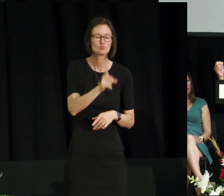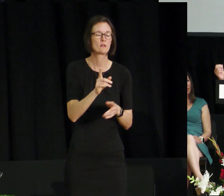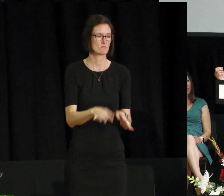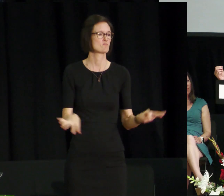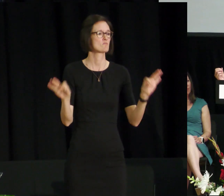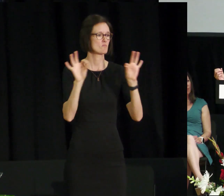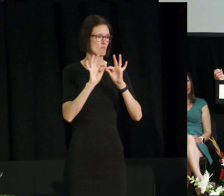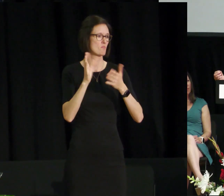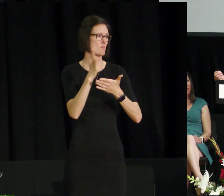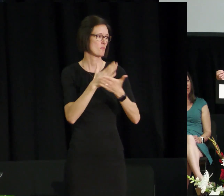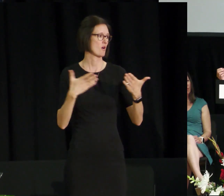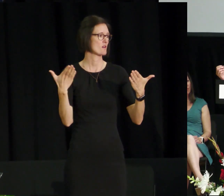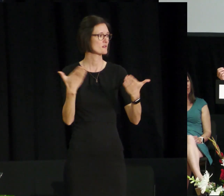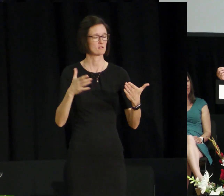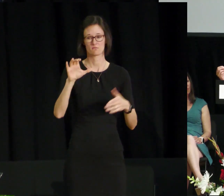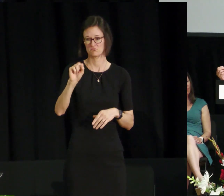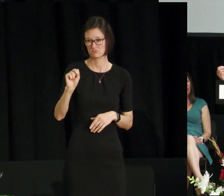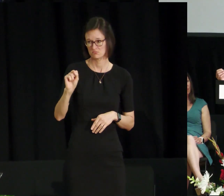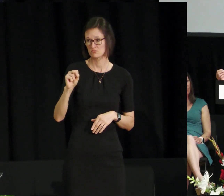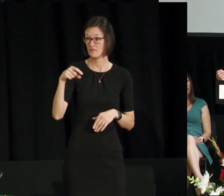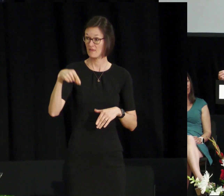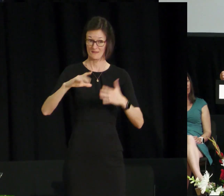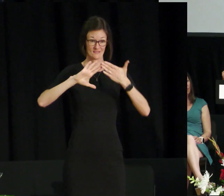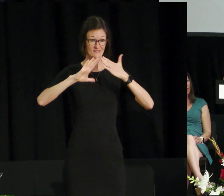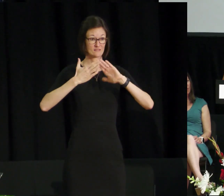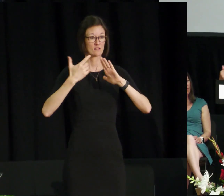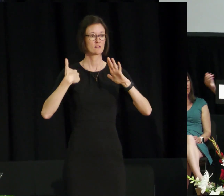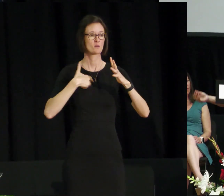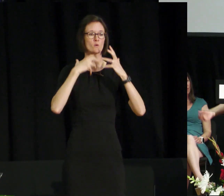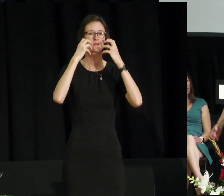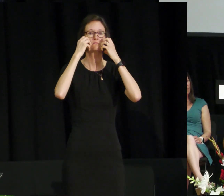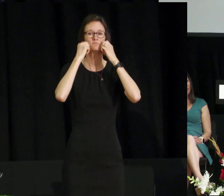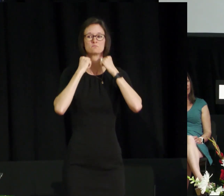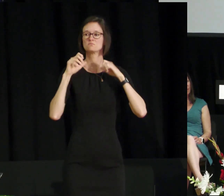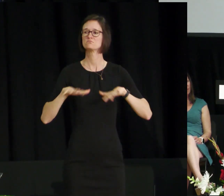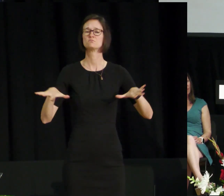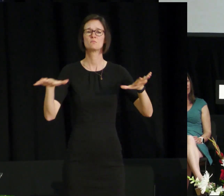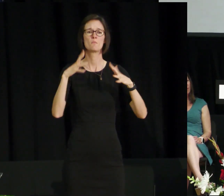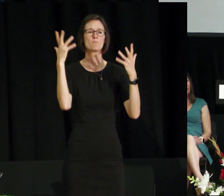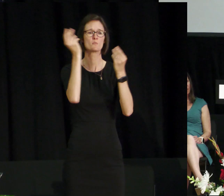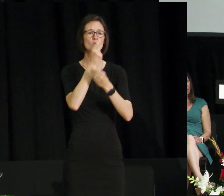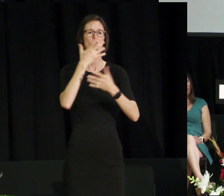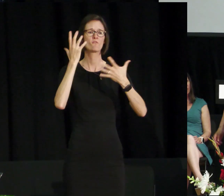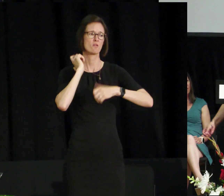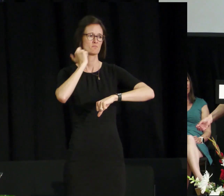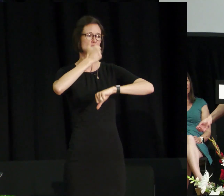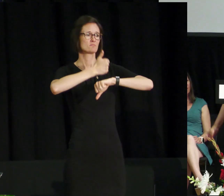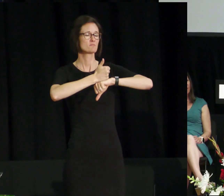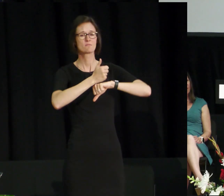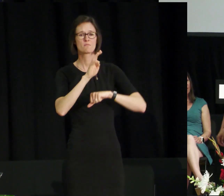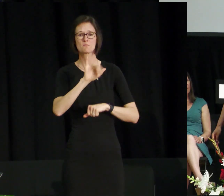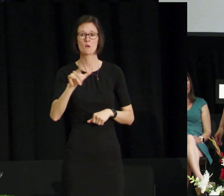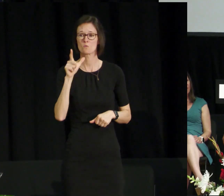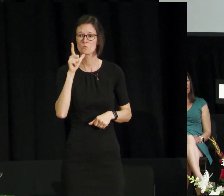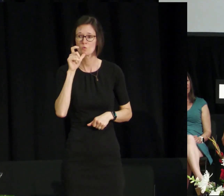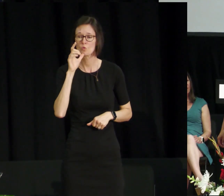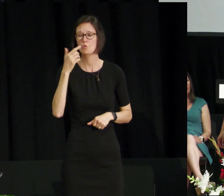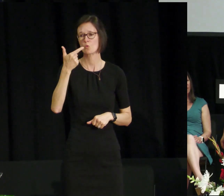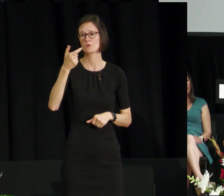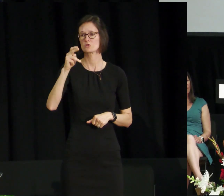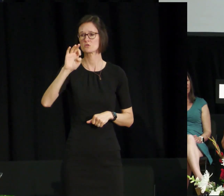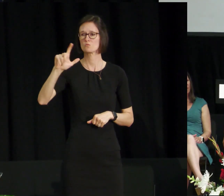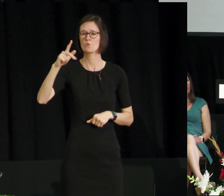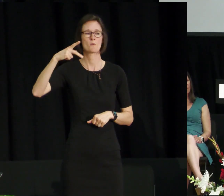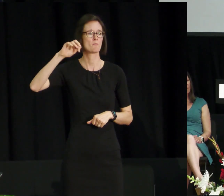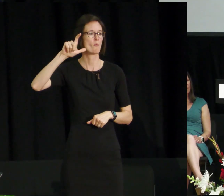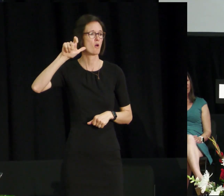Our beloved city That's so beautiful And that was planned out by General Palmer In 2021